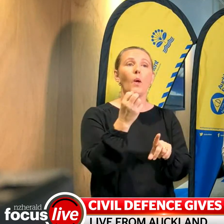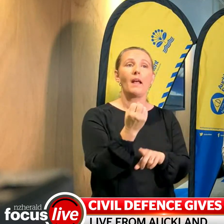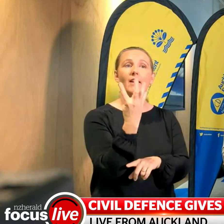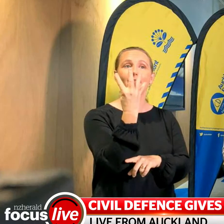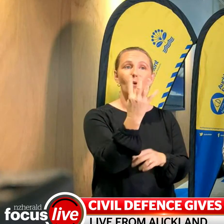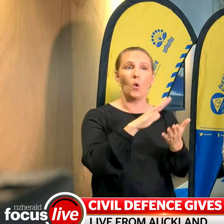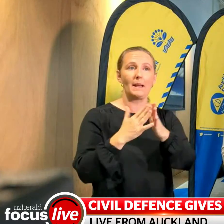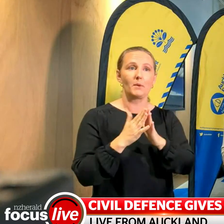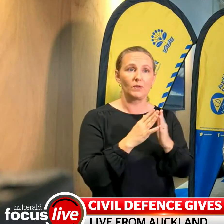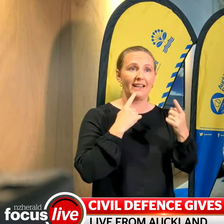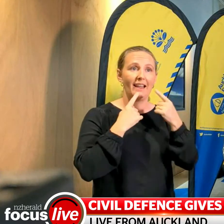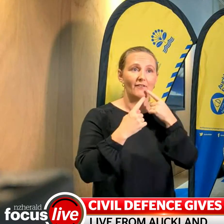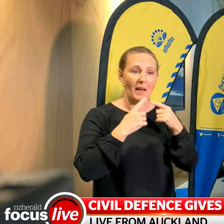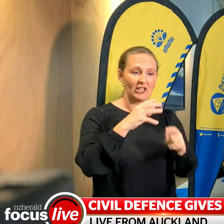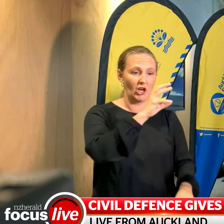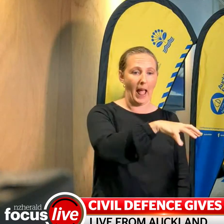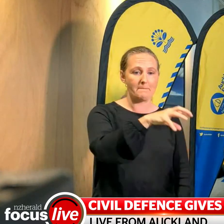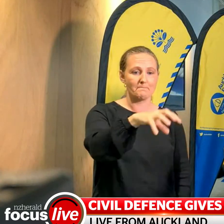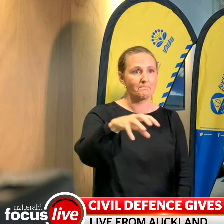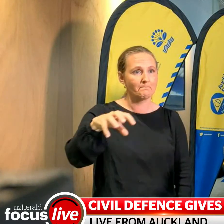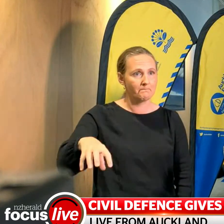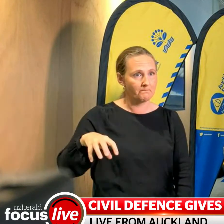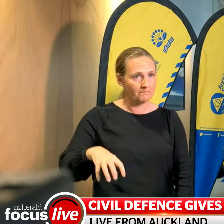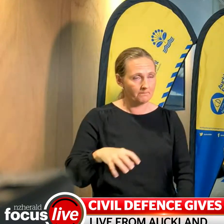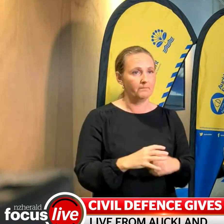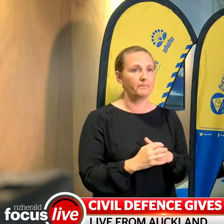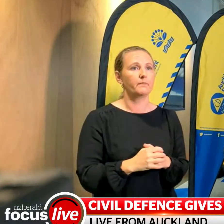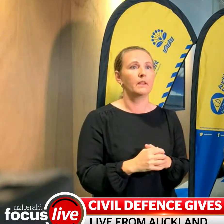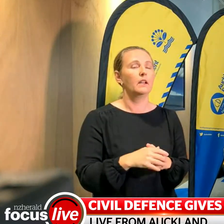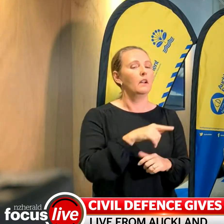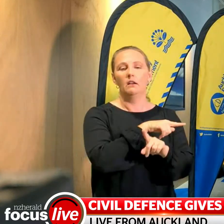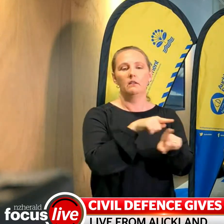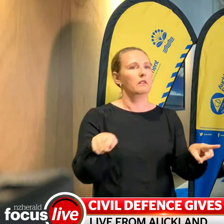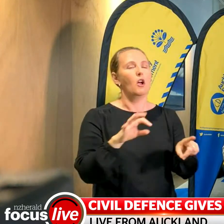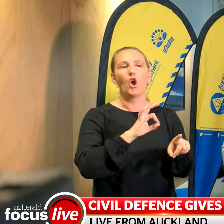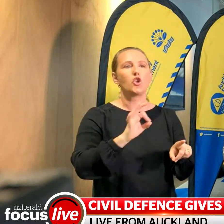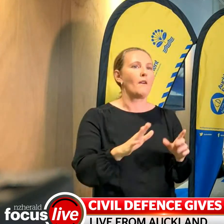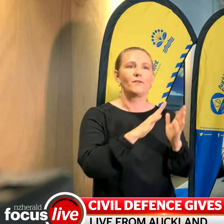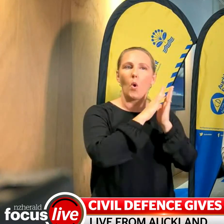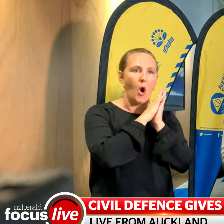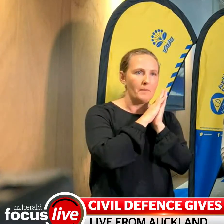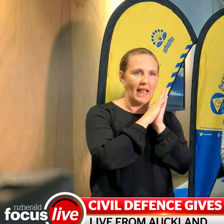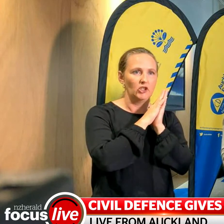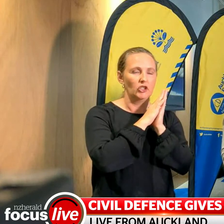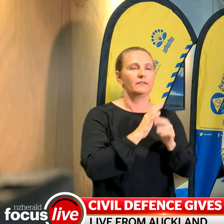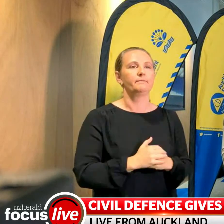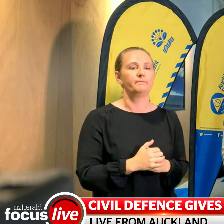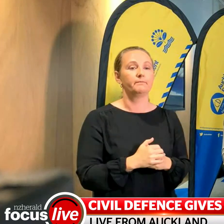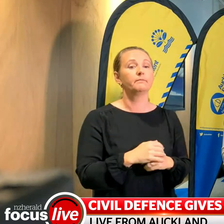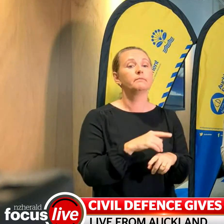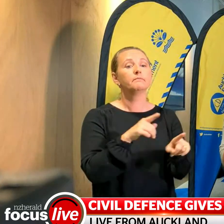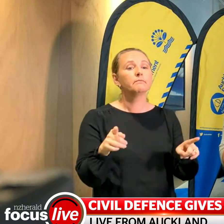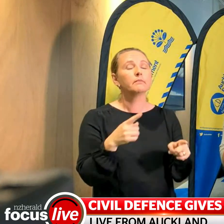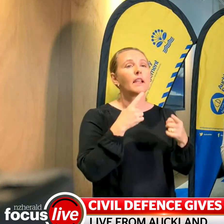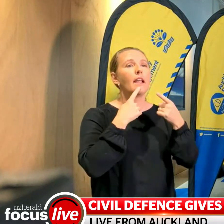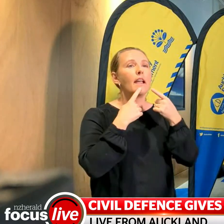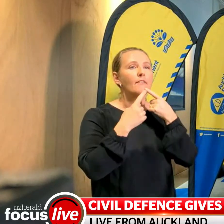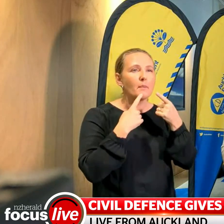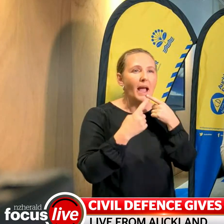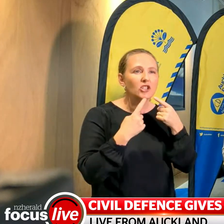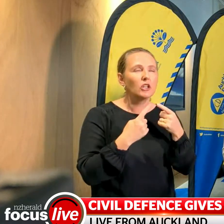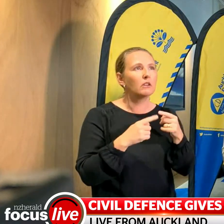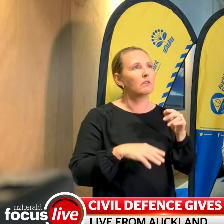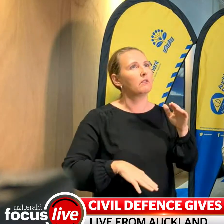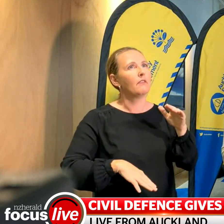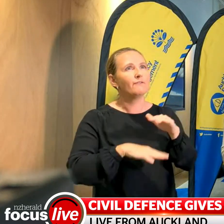information hubs. So these are information hubs that are not accommodation services, but are there to really provide the